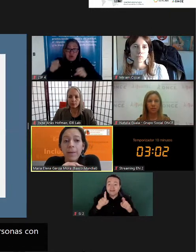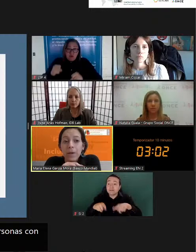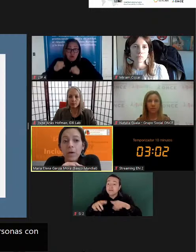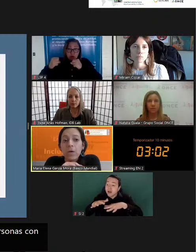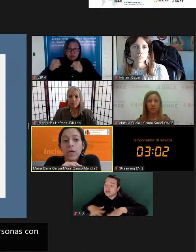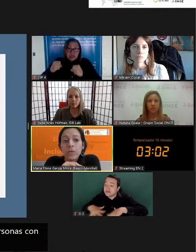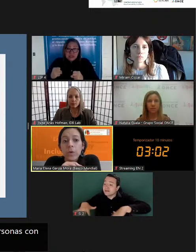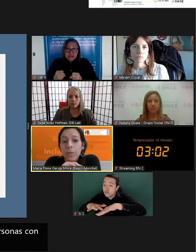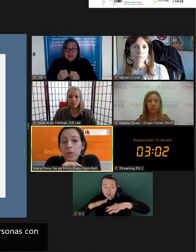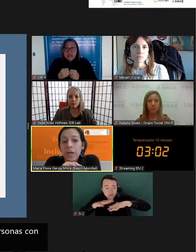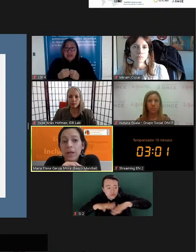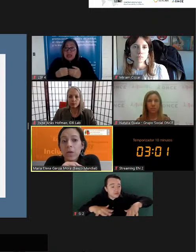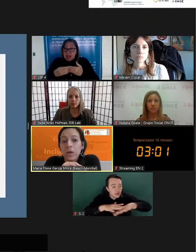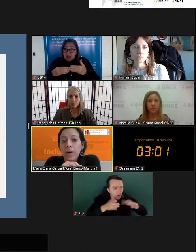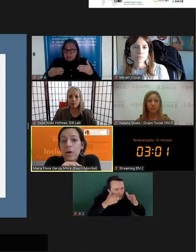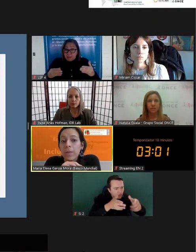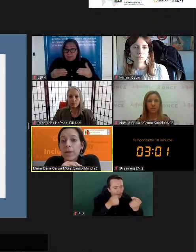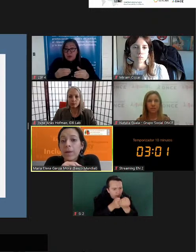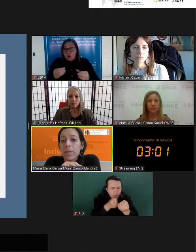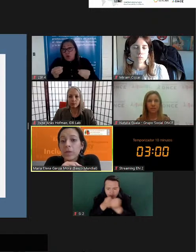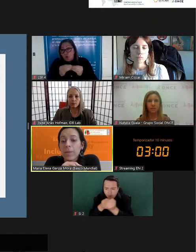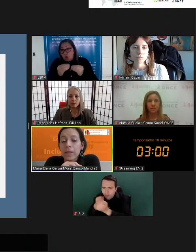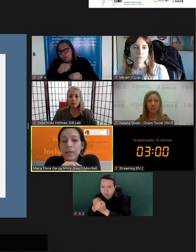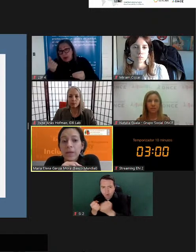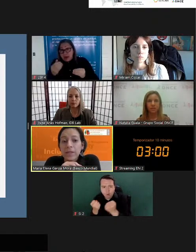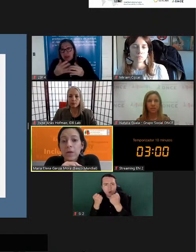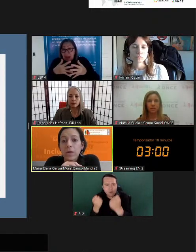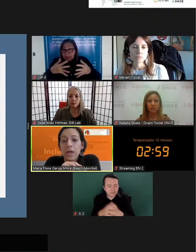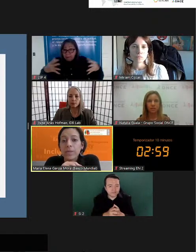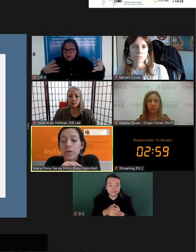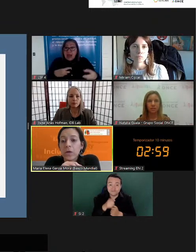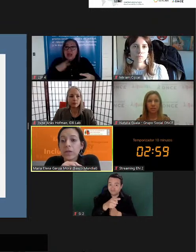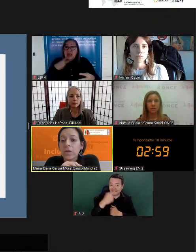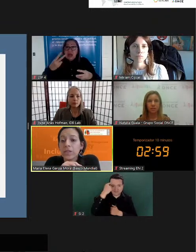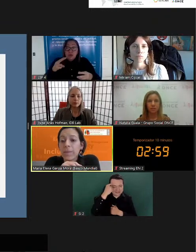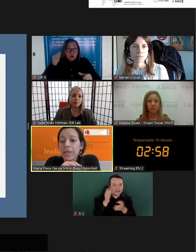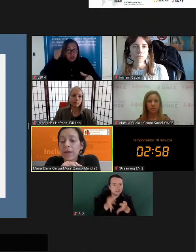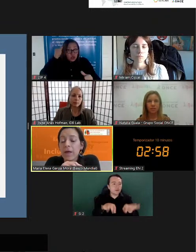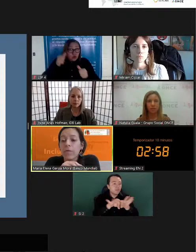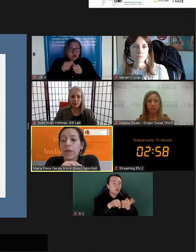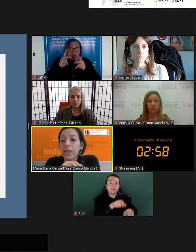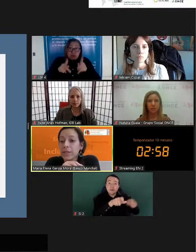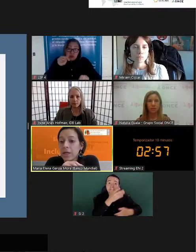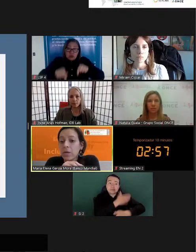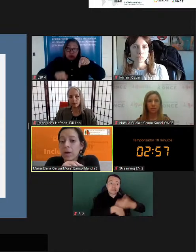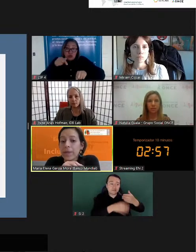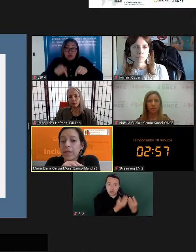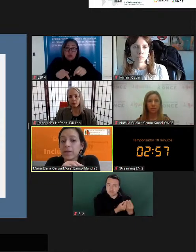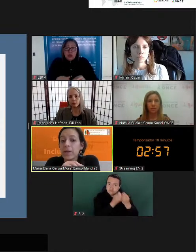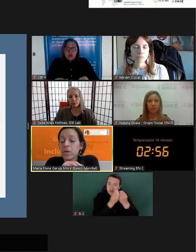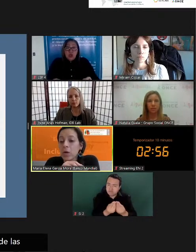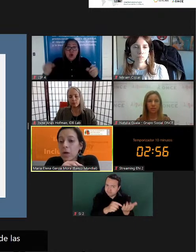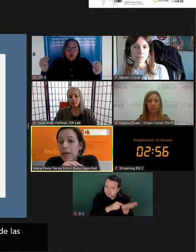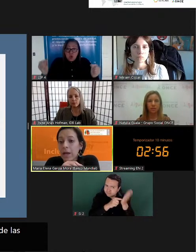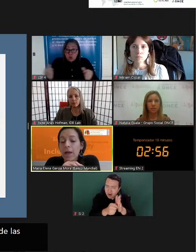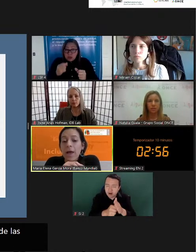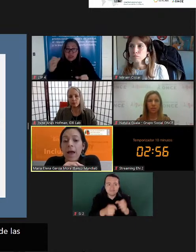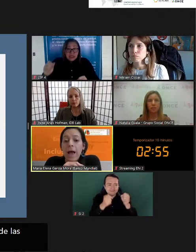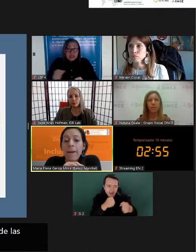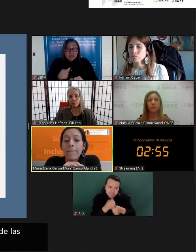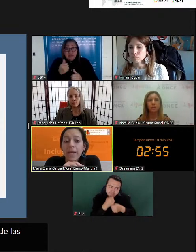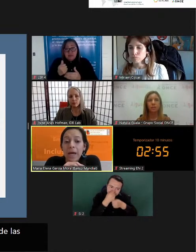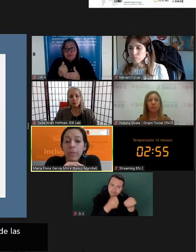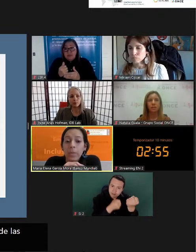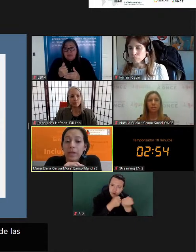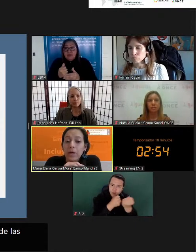thinking of the sectors that we need to strengthen we need to raise our voices and acknowledge persons